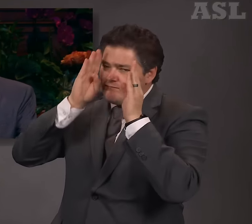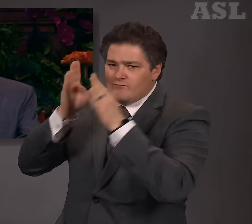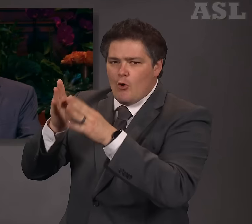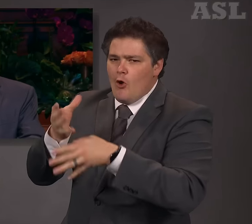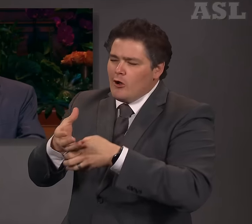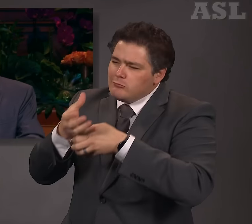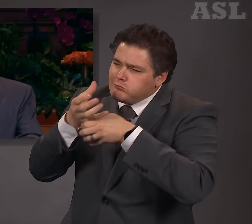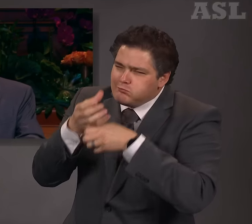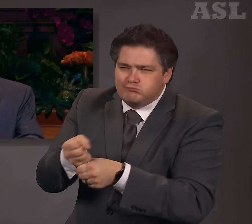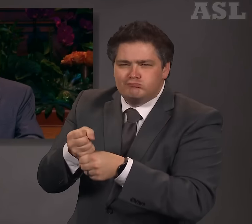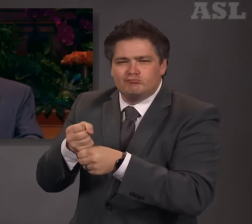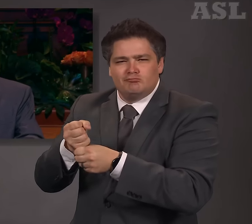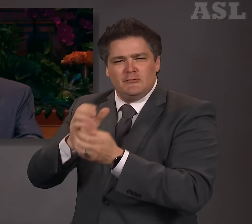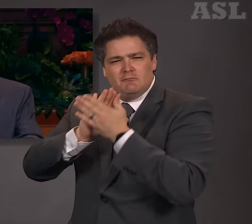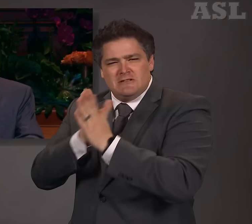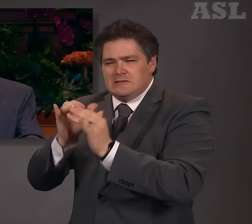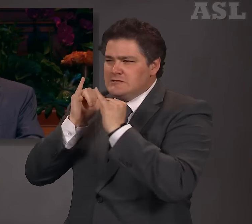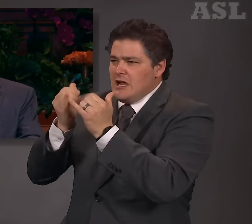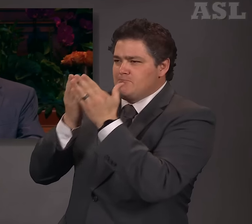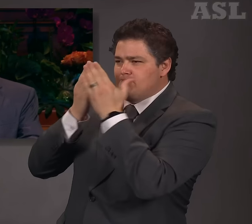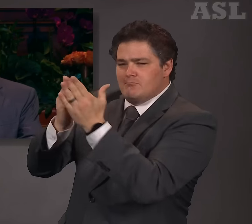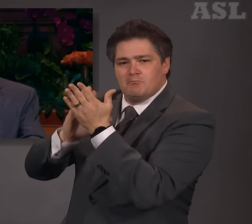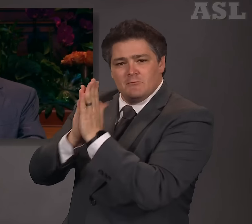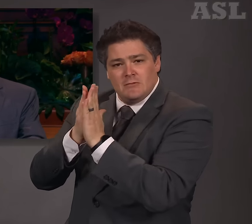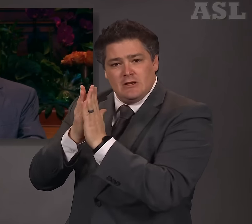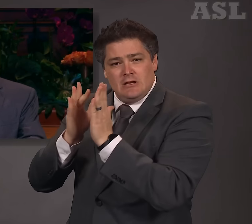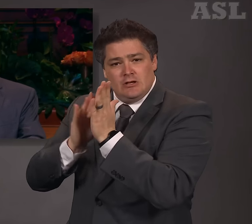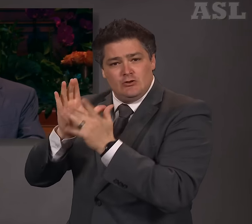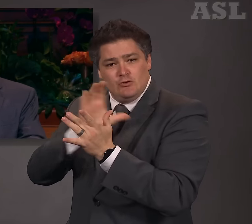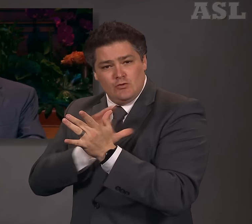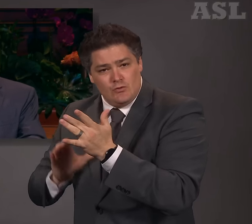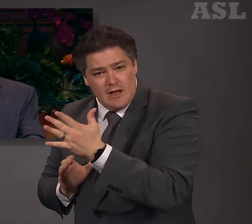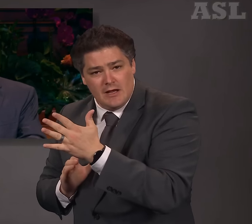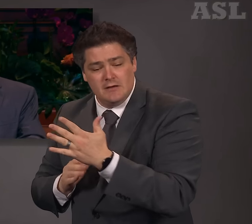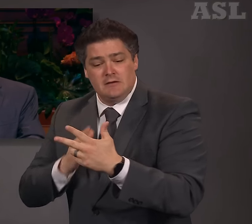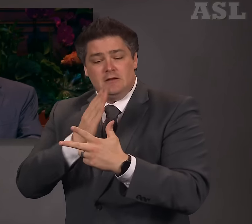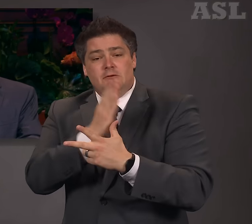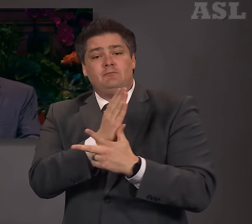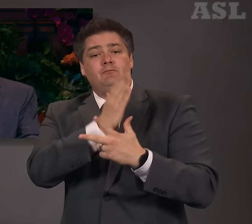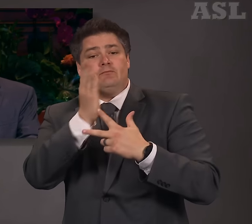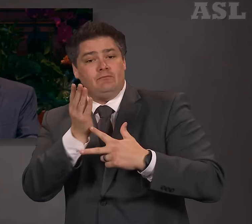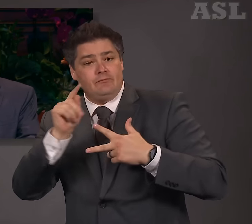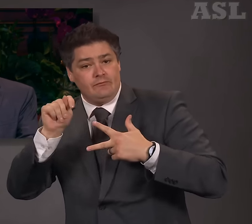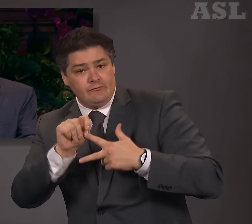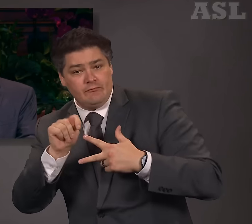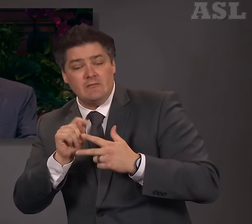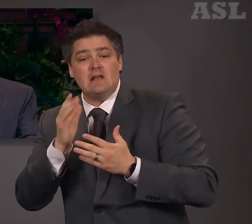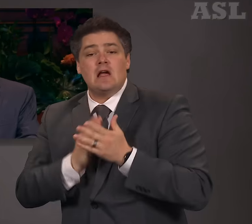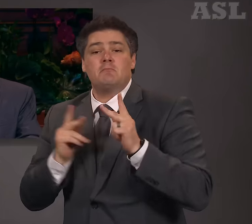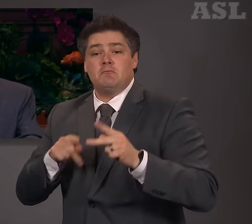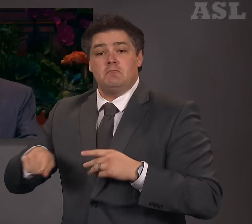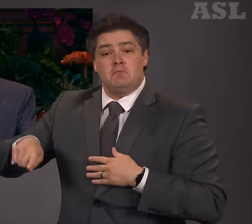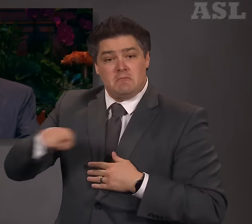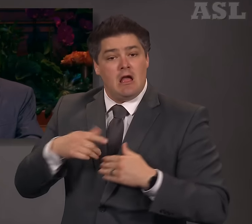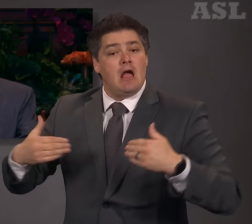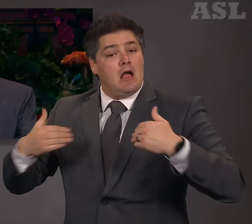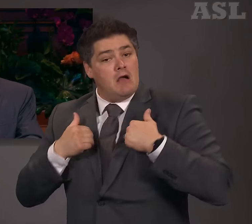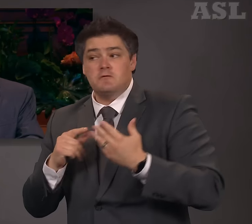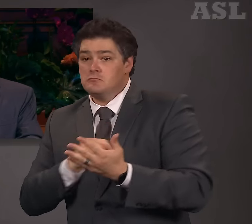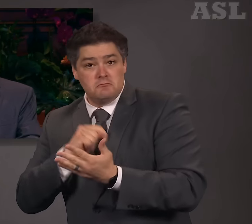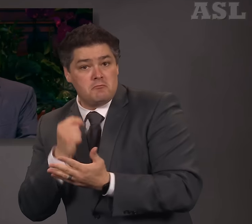the terrestrial kingdom also accept the testimony of Jesus, but they're distinguished by what they don't do about